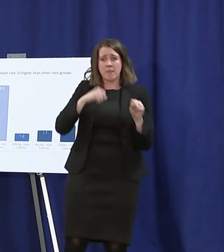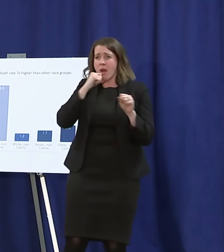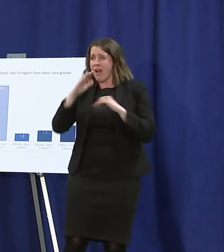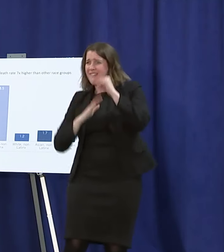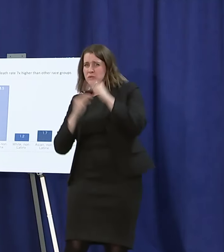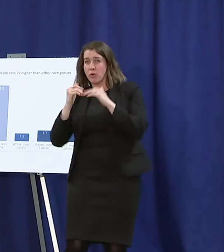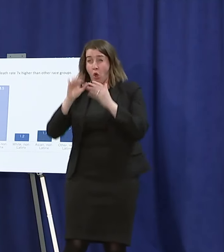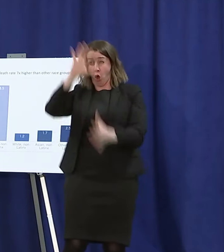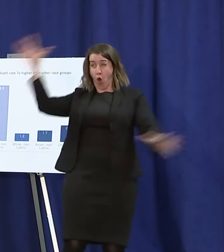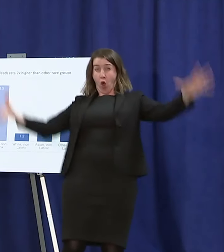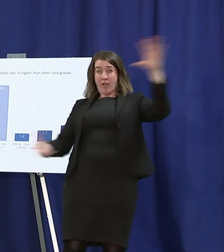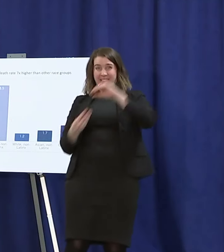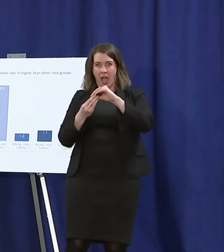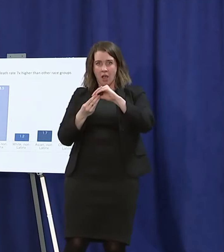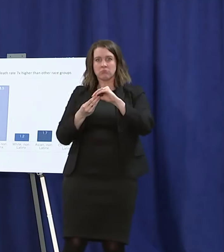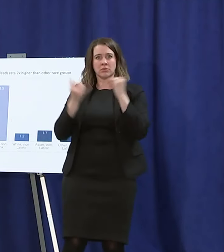things